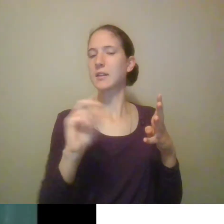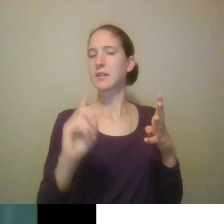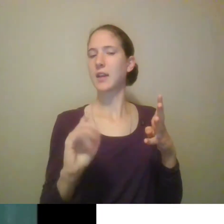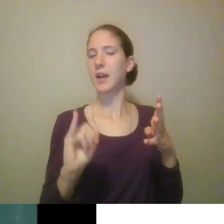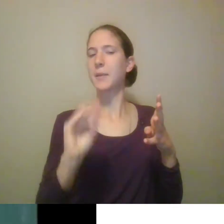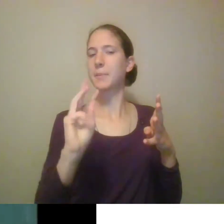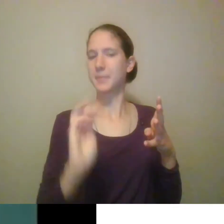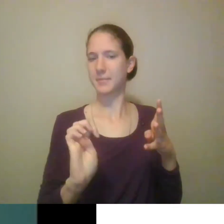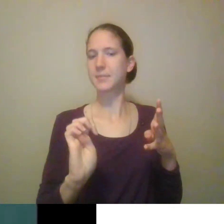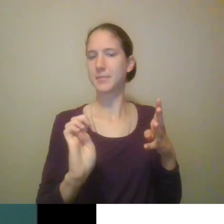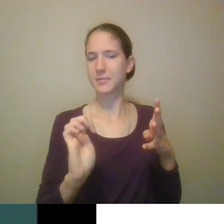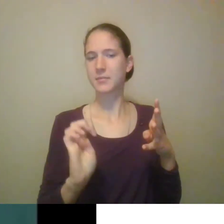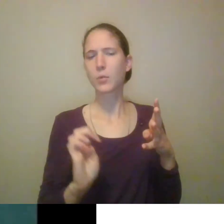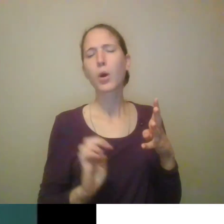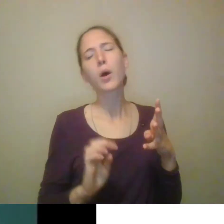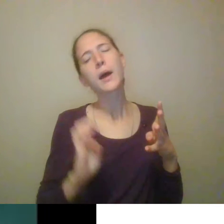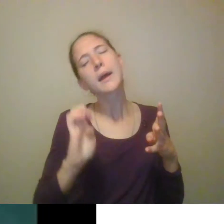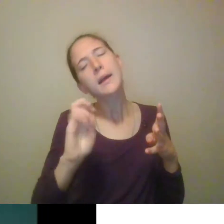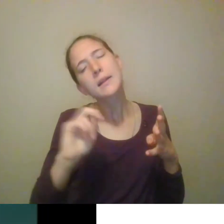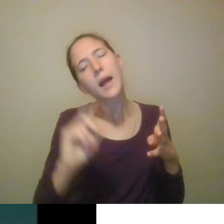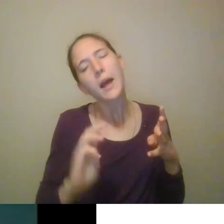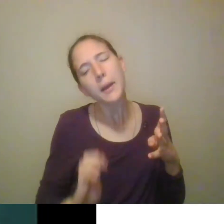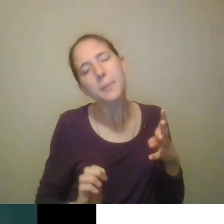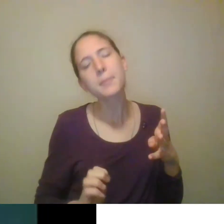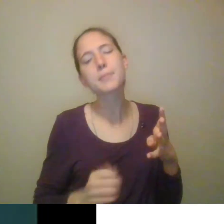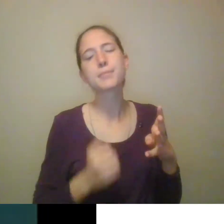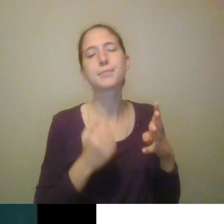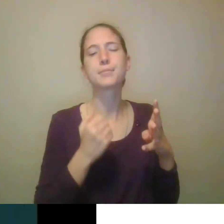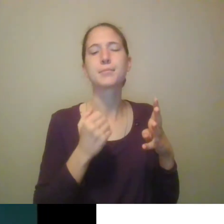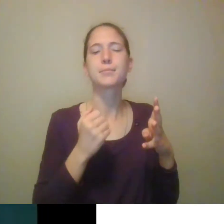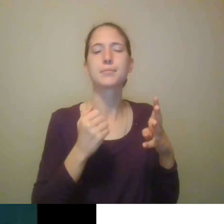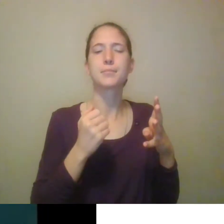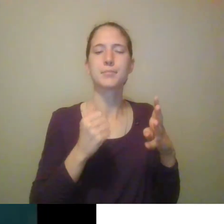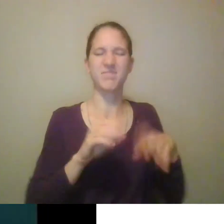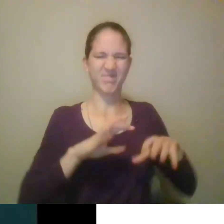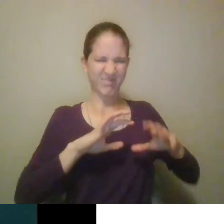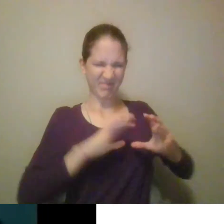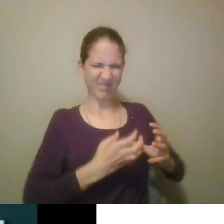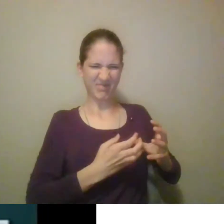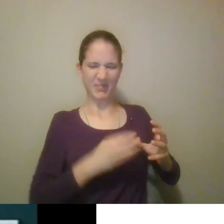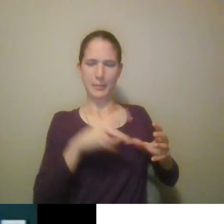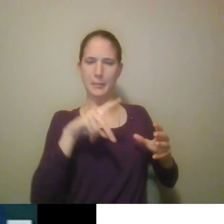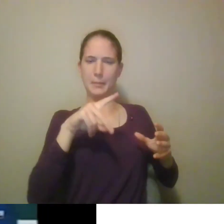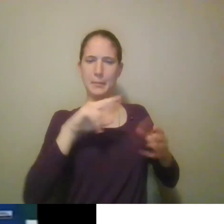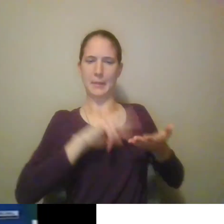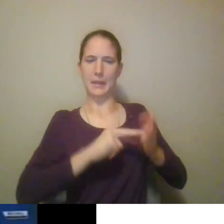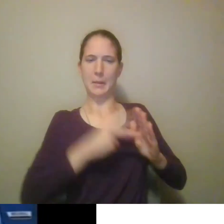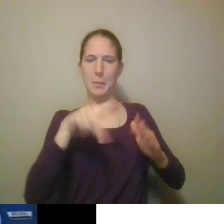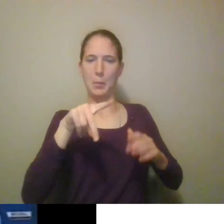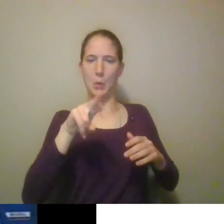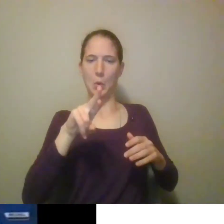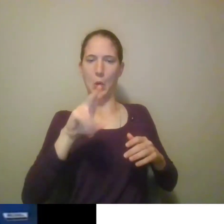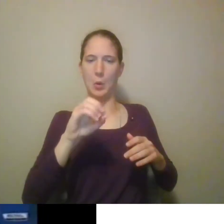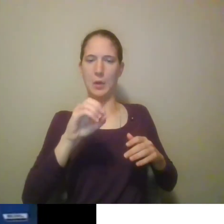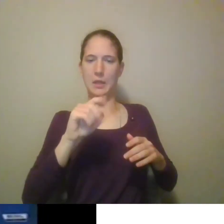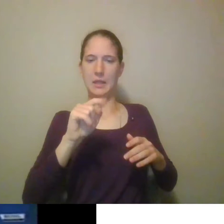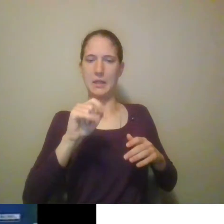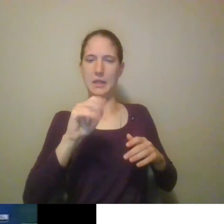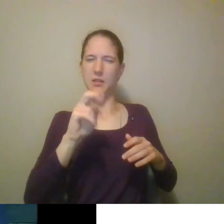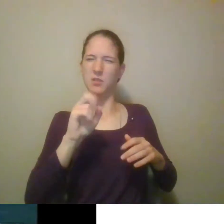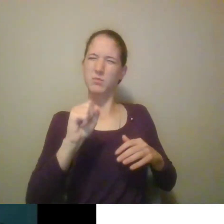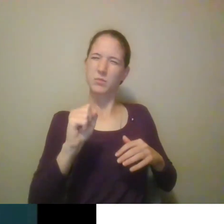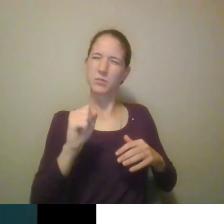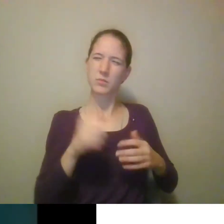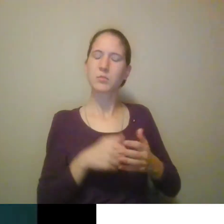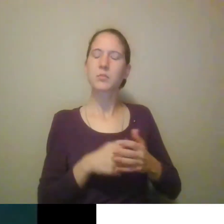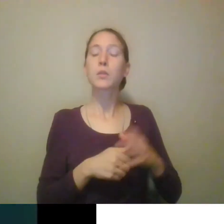Or enzymes are proteins in any case. And so chlorophyll doesn't actually do anything, or it doesn't become